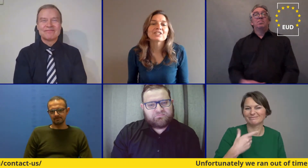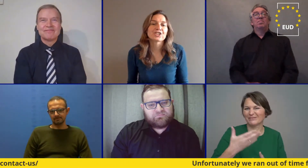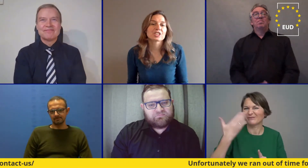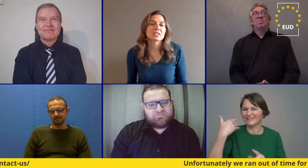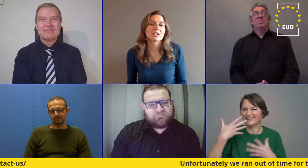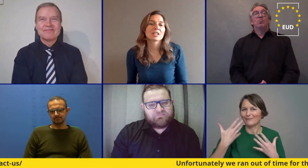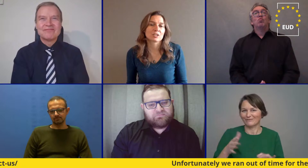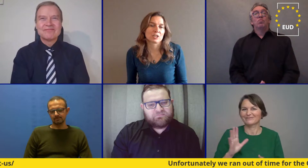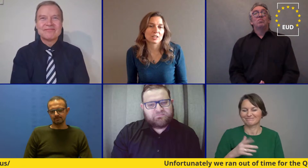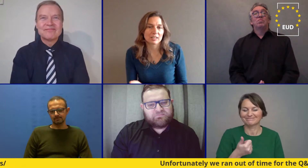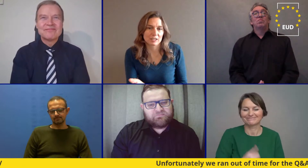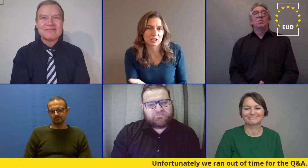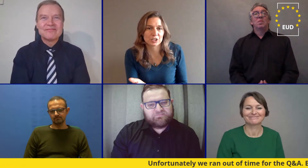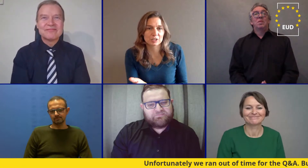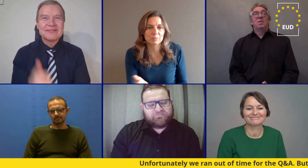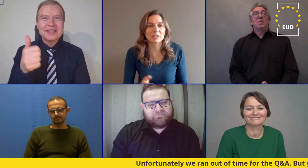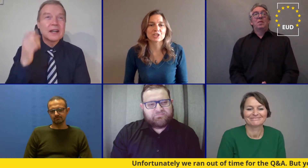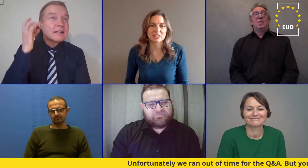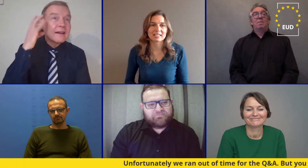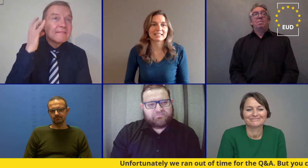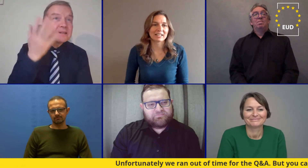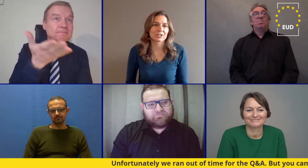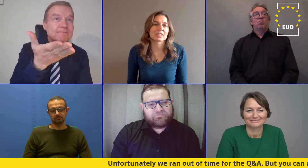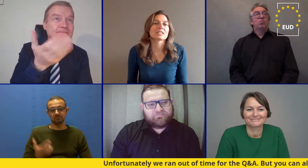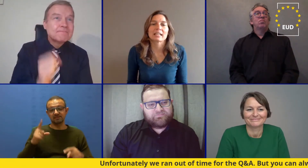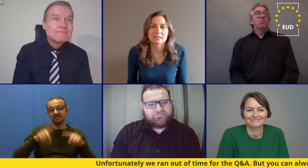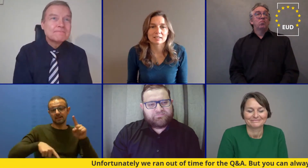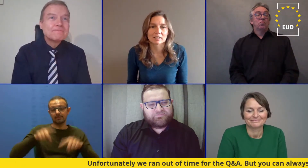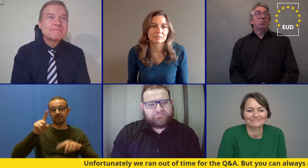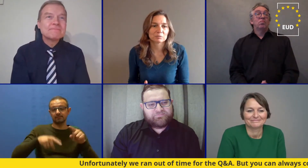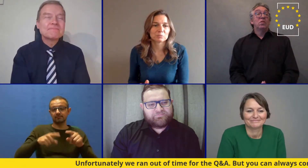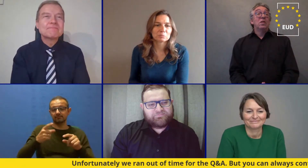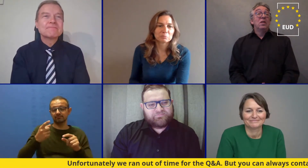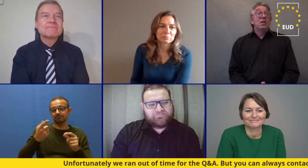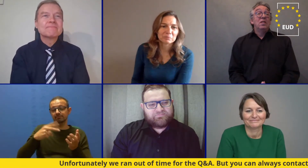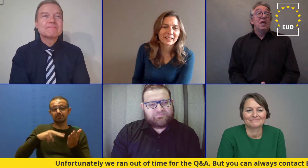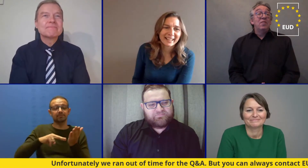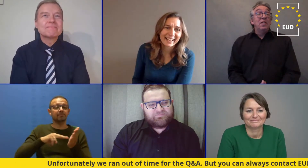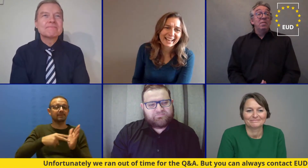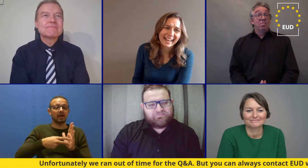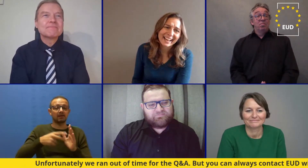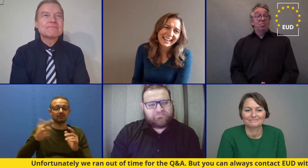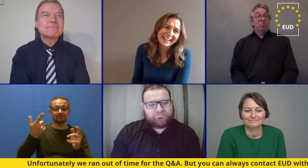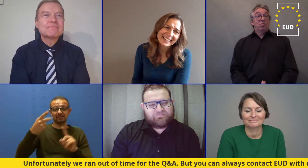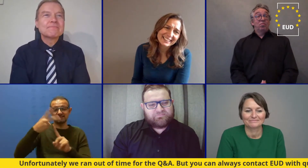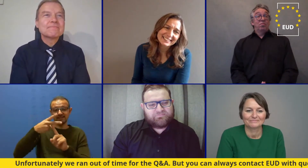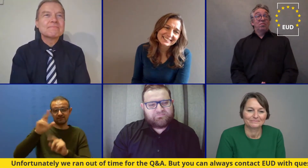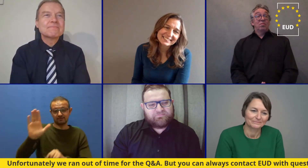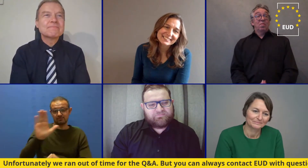It's just good to mention, indeed, that there's a slight delay. David?